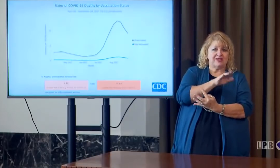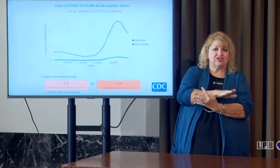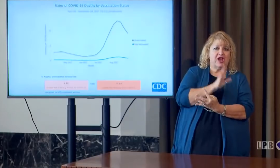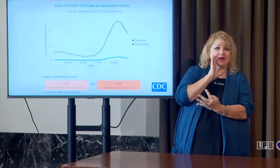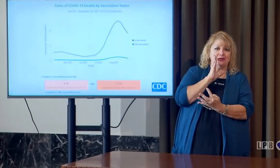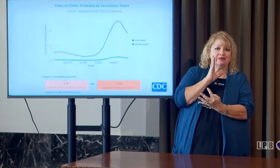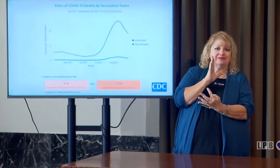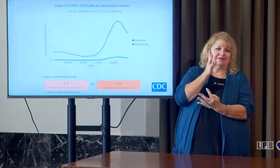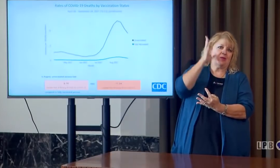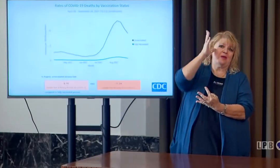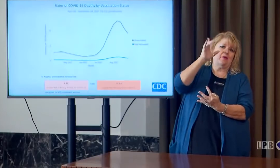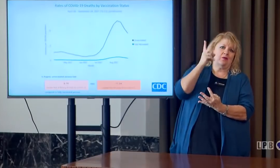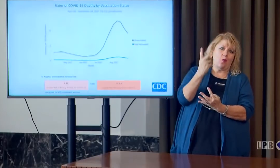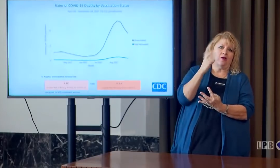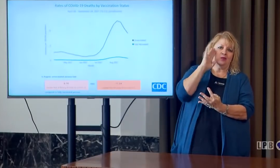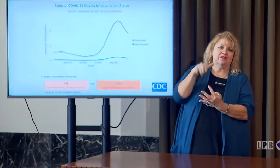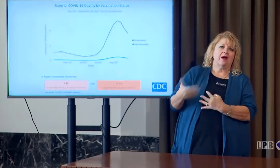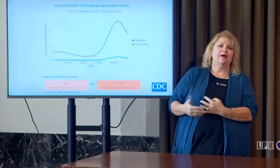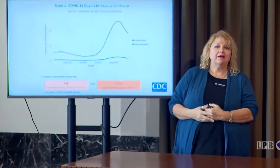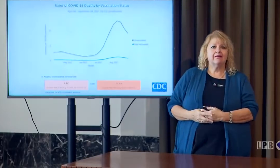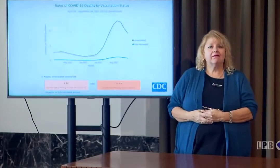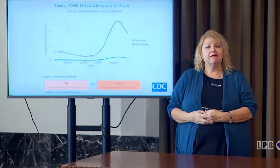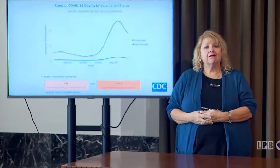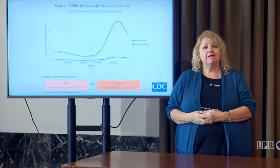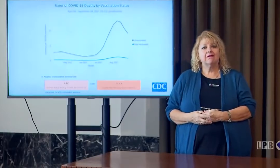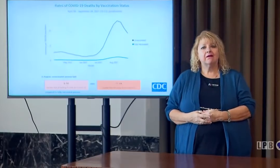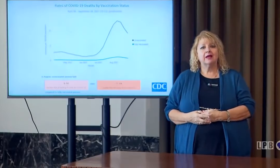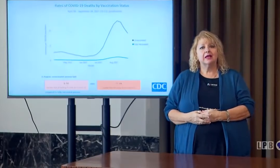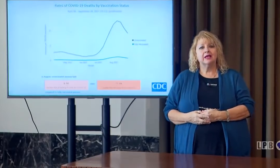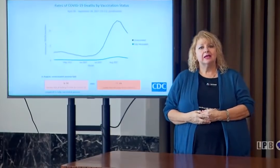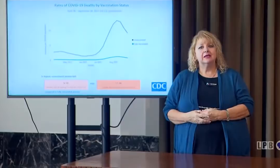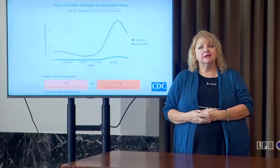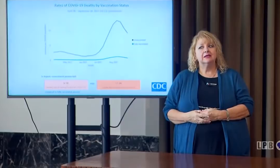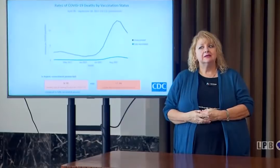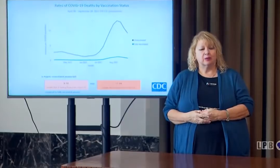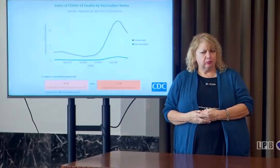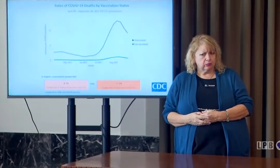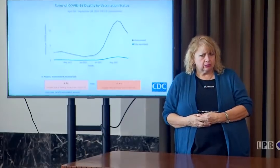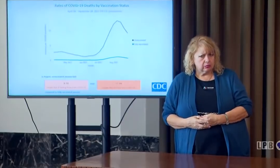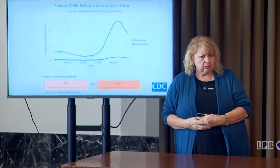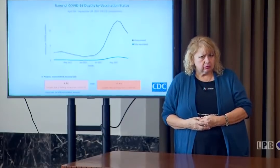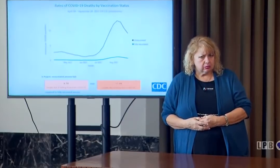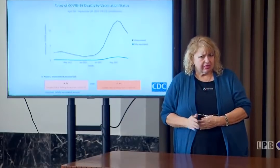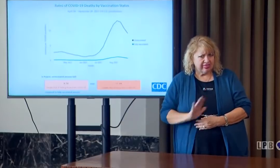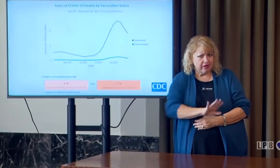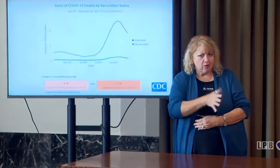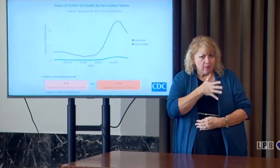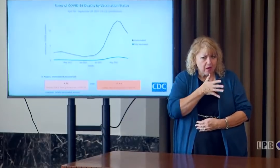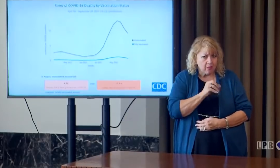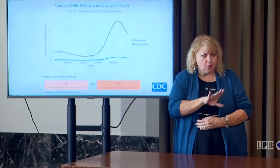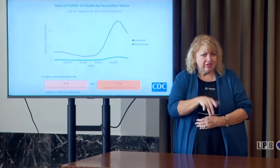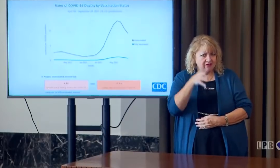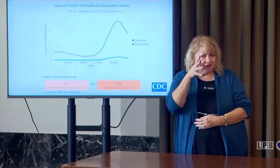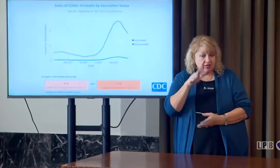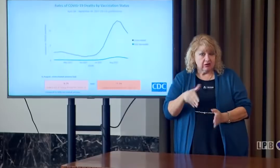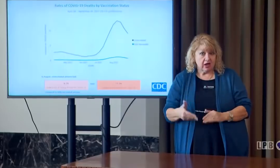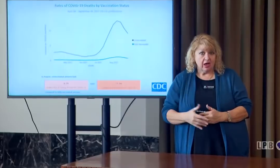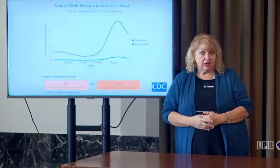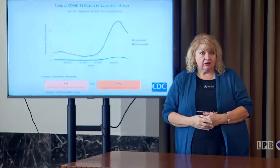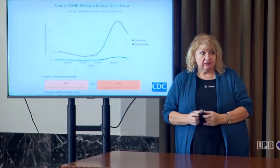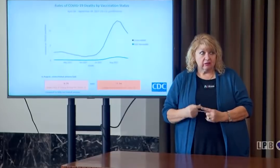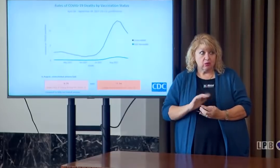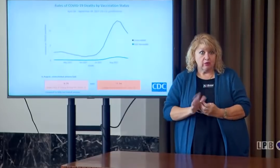result in a child losing a parent. And so if your concern is for the safety and well-being